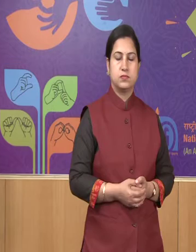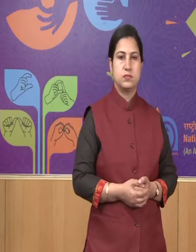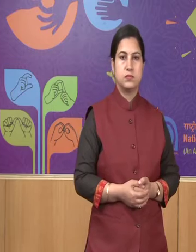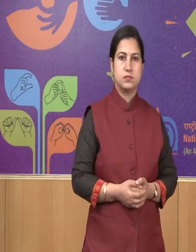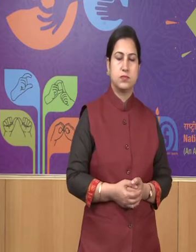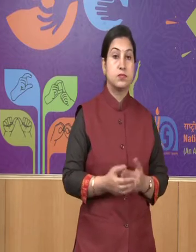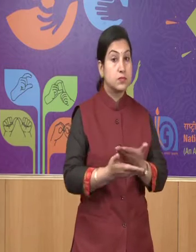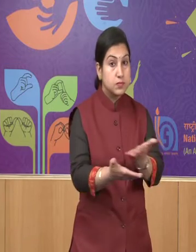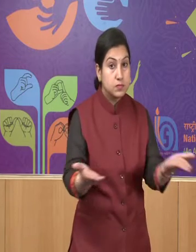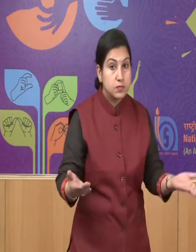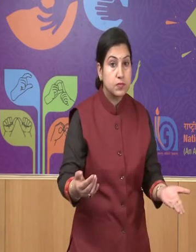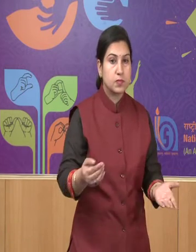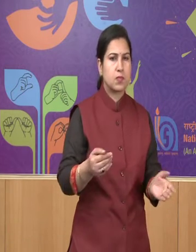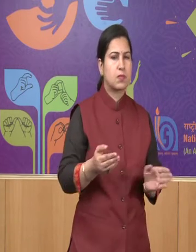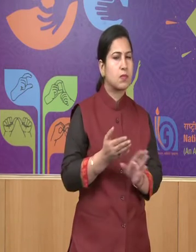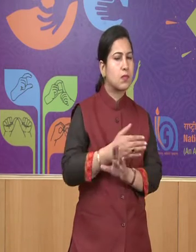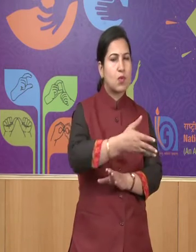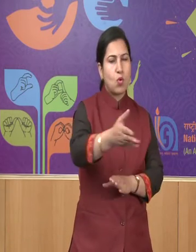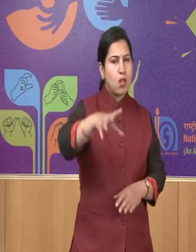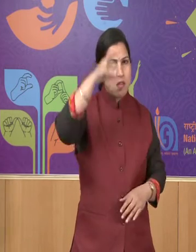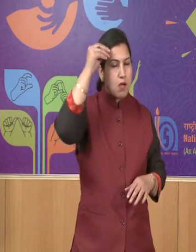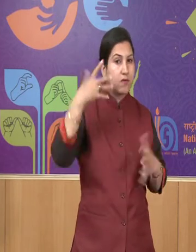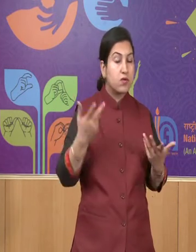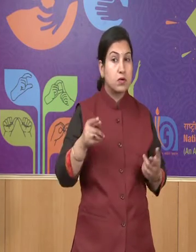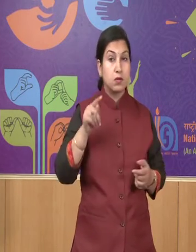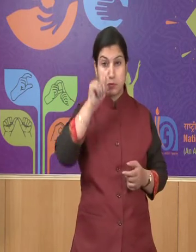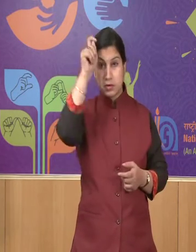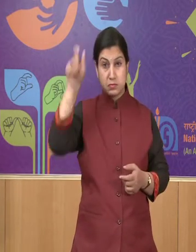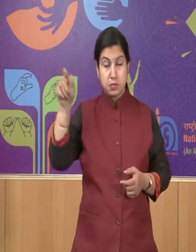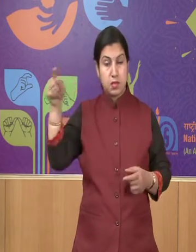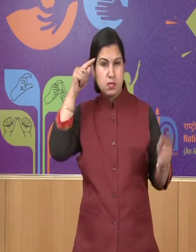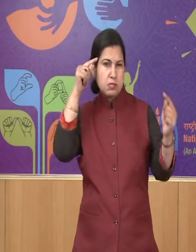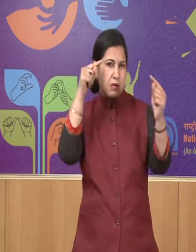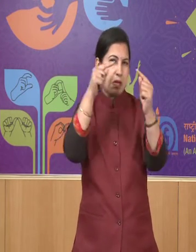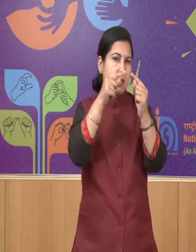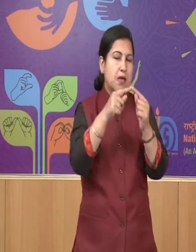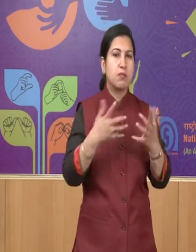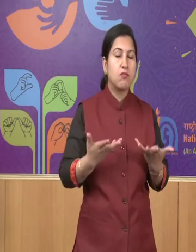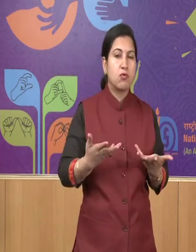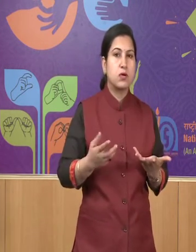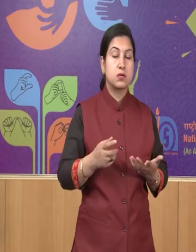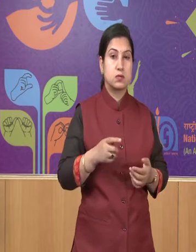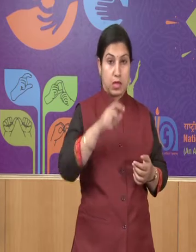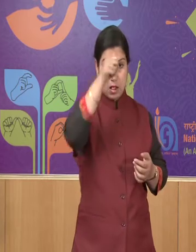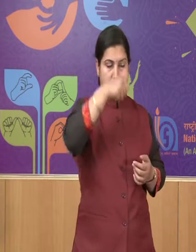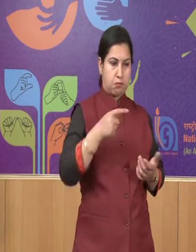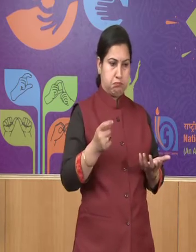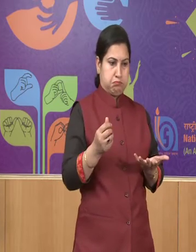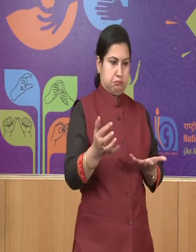Learners, we have learnt that the main aim of the British in India was to earn as much wealth as